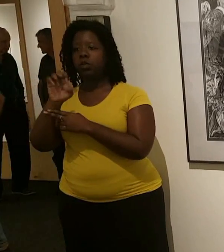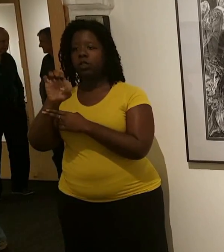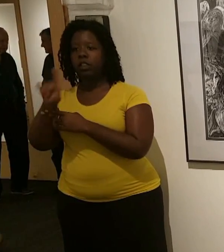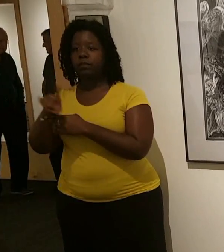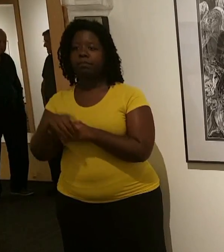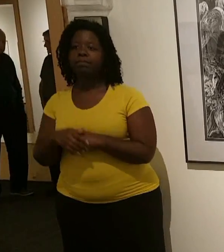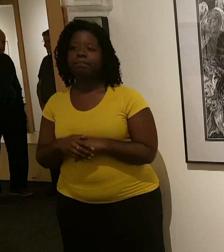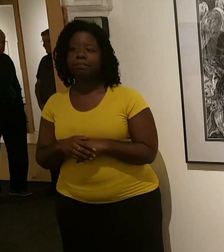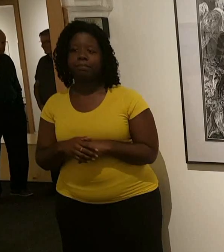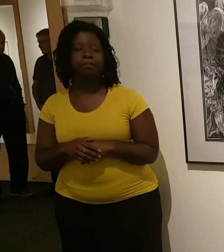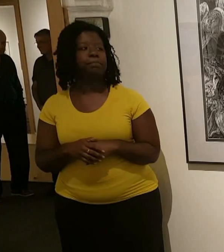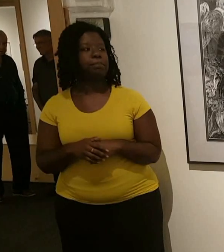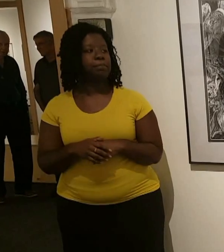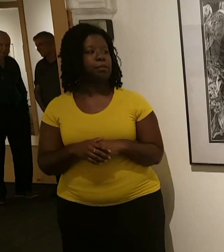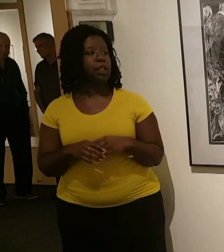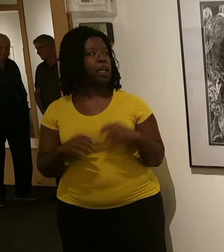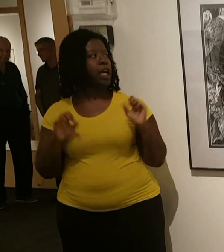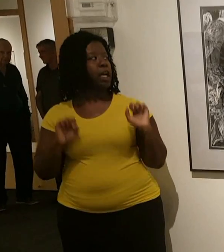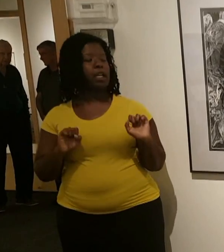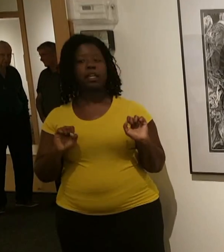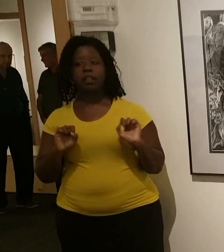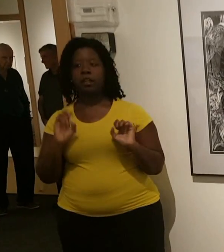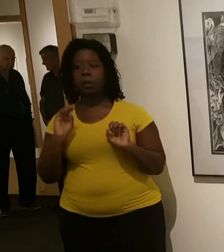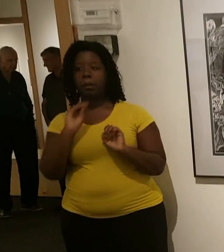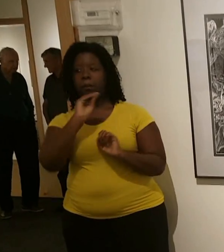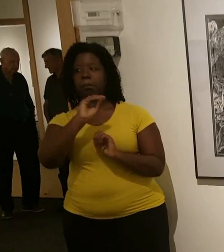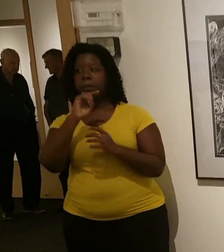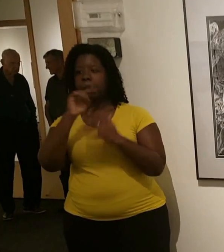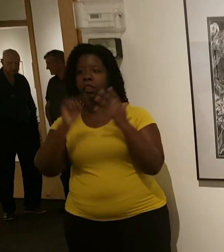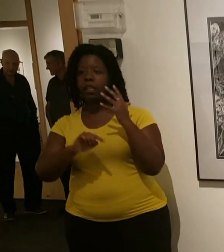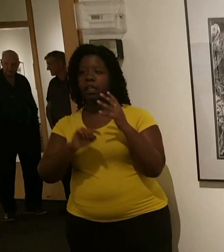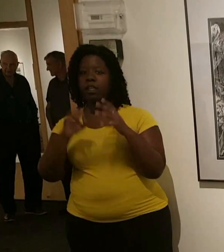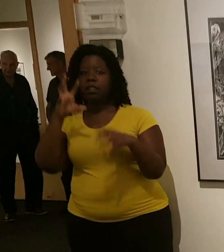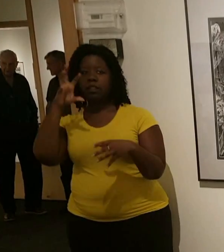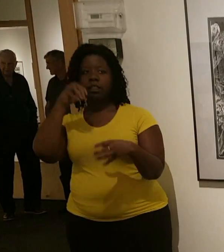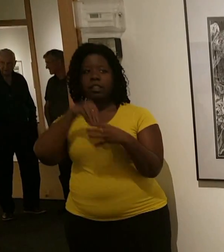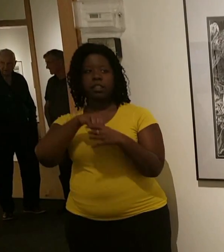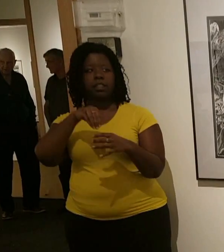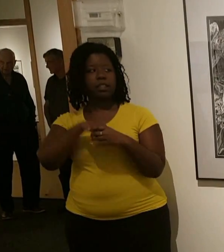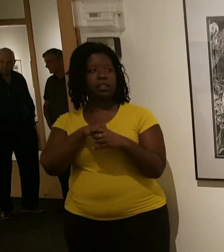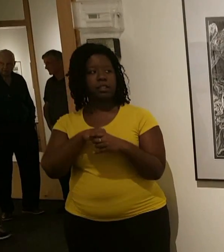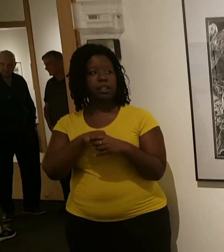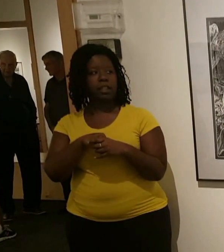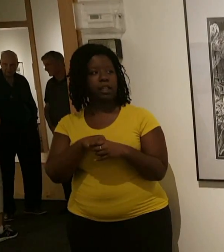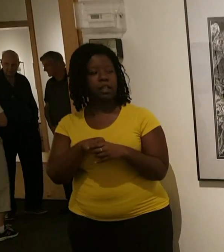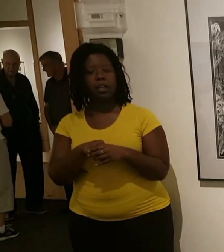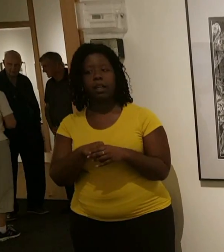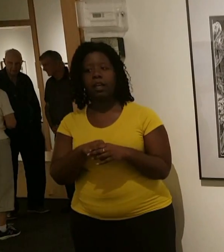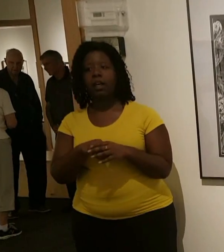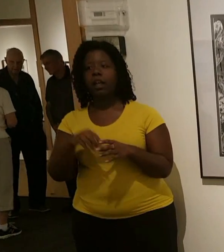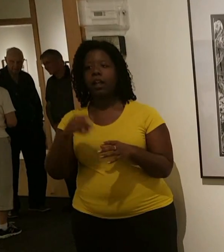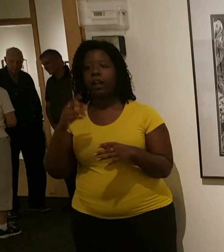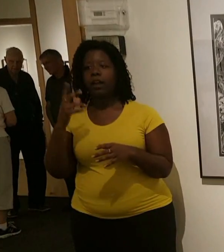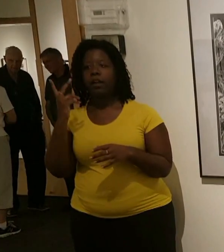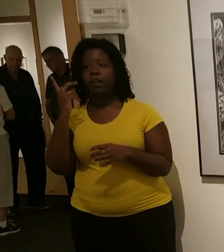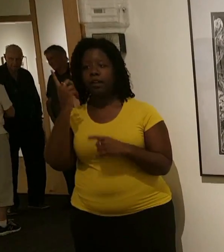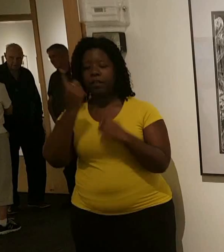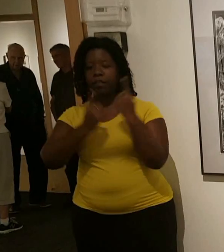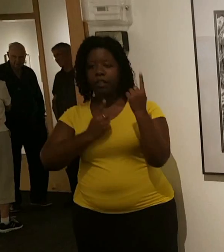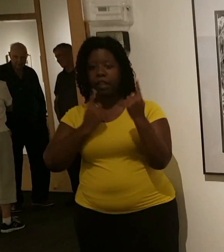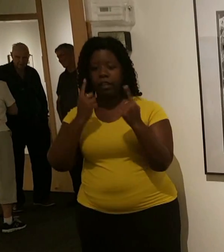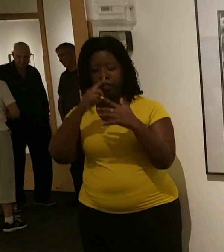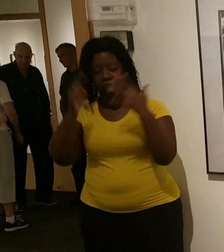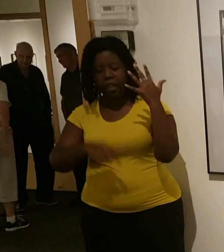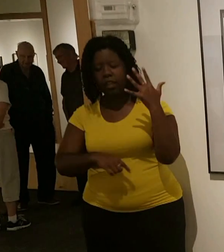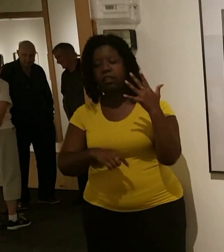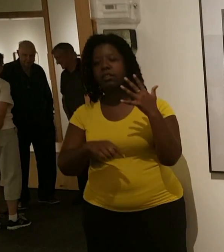it occurred to me, I could put things in here that I have seen as being uprooted in our culture and around the